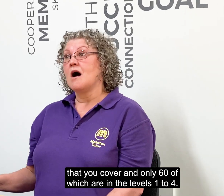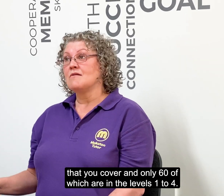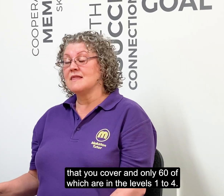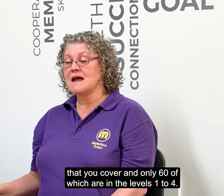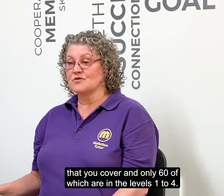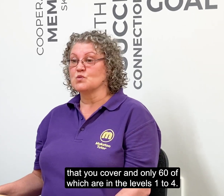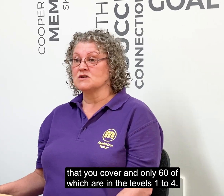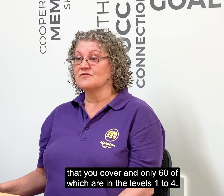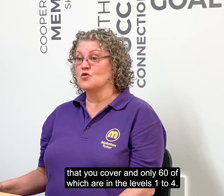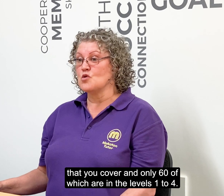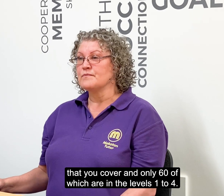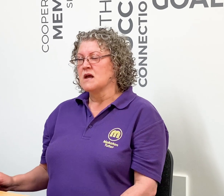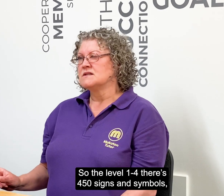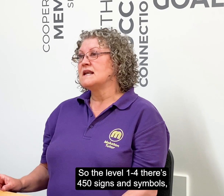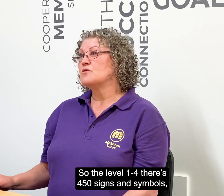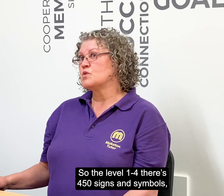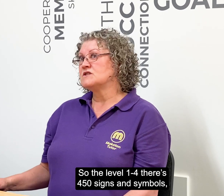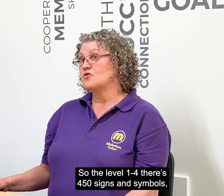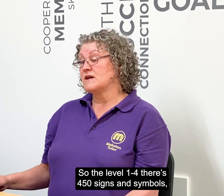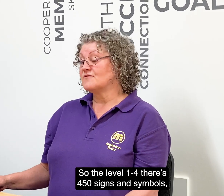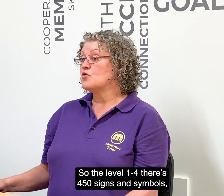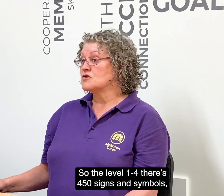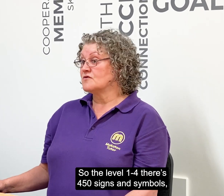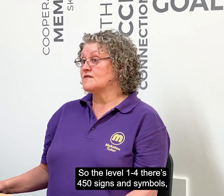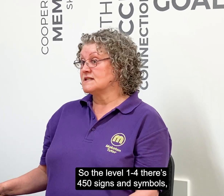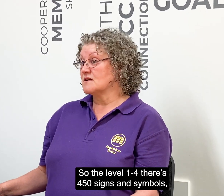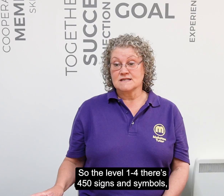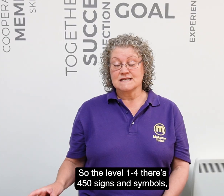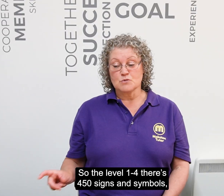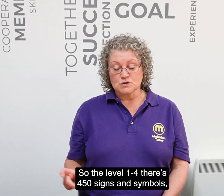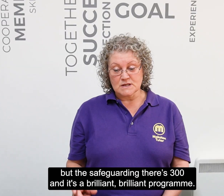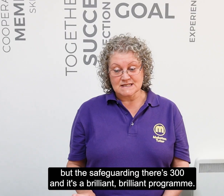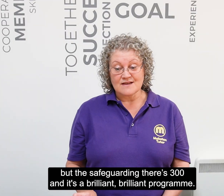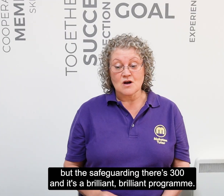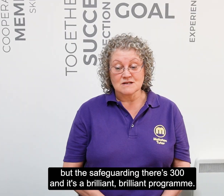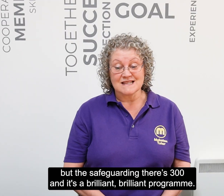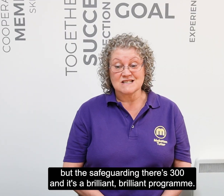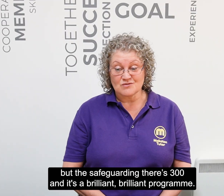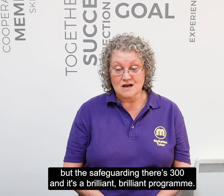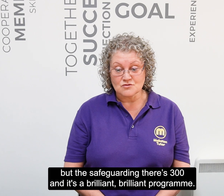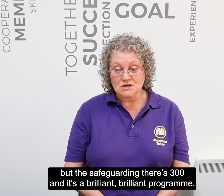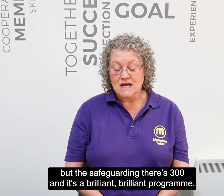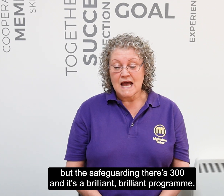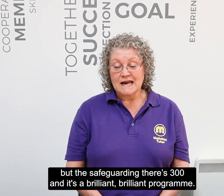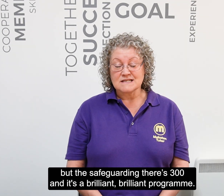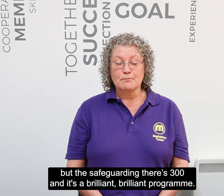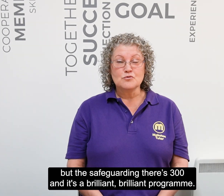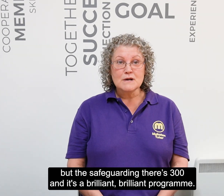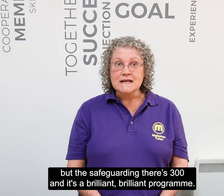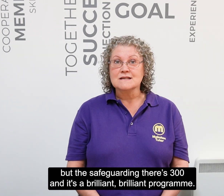in the levels 1 to 4. So the levels 1 to 4, there's 450 signs and symbols, but the safeguarding, there's 300, and it's a brilliant,